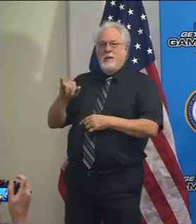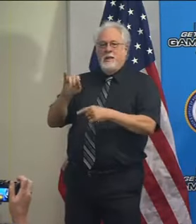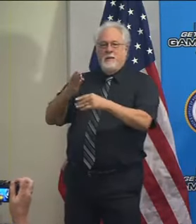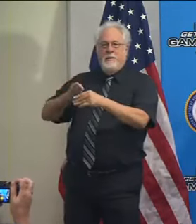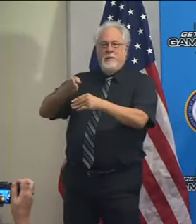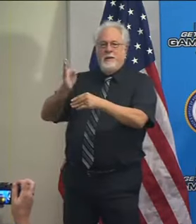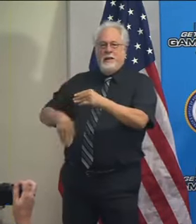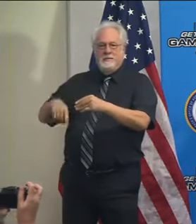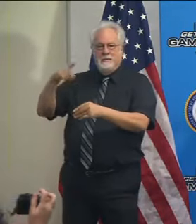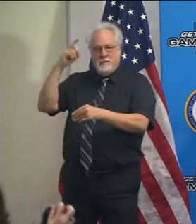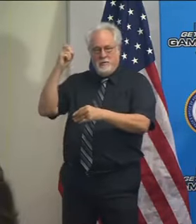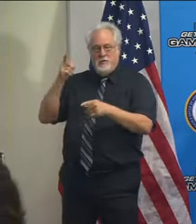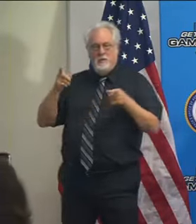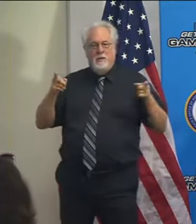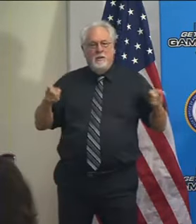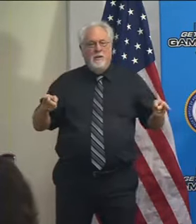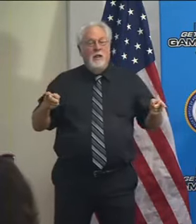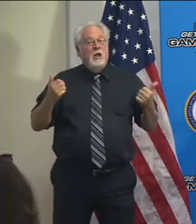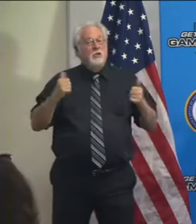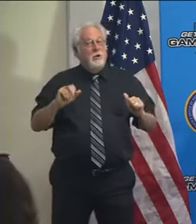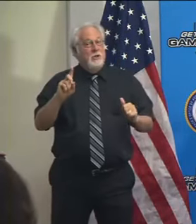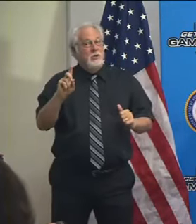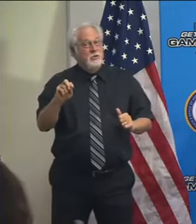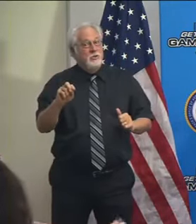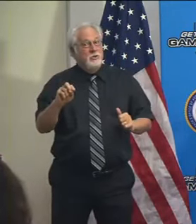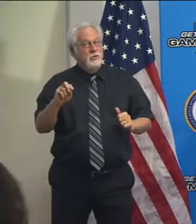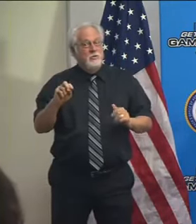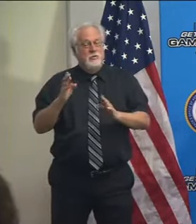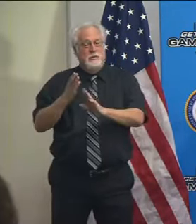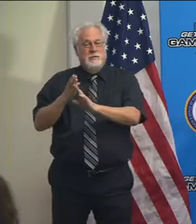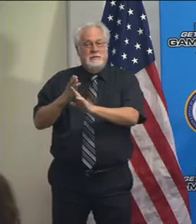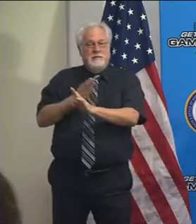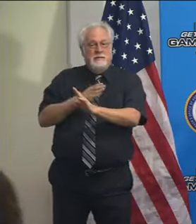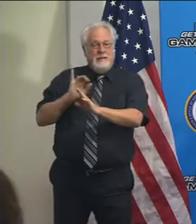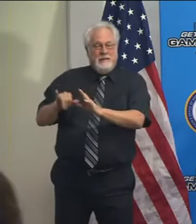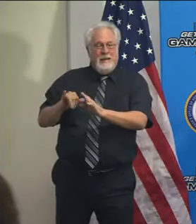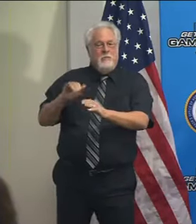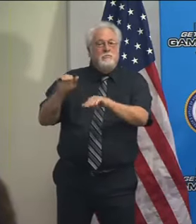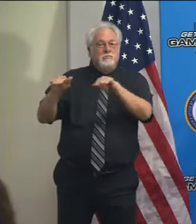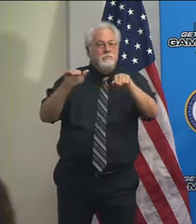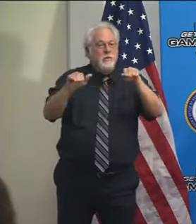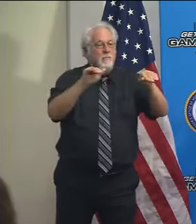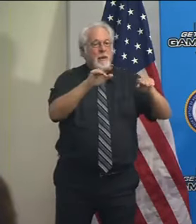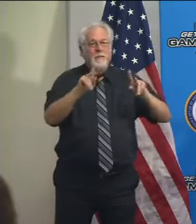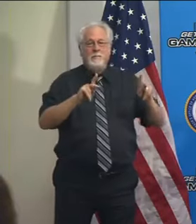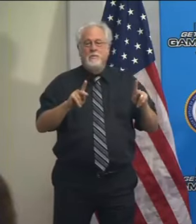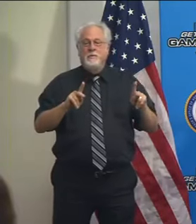marks the end of summer. And so what we're trying to do is get in front of that holiday and remind people